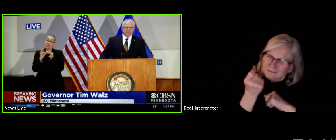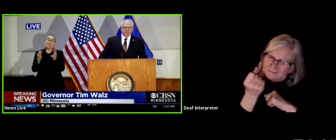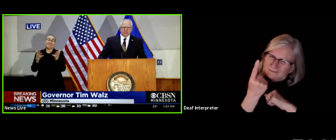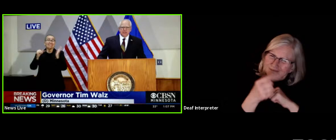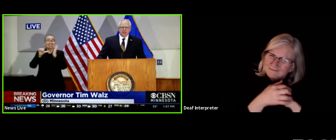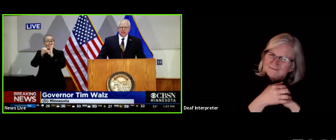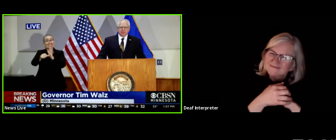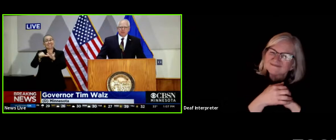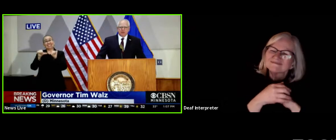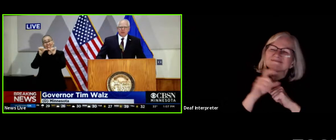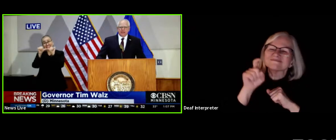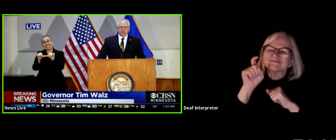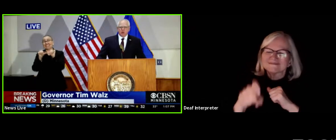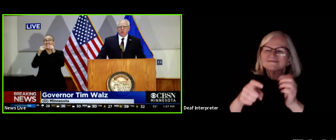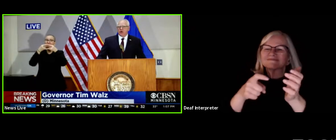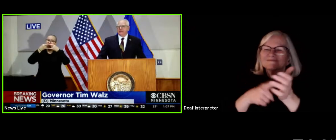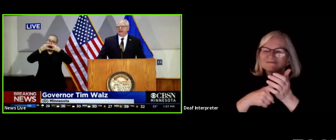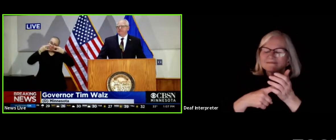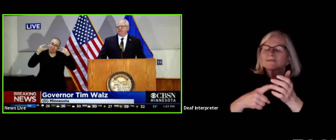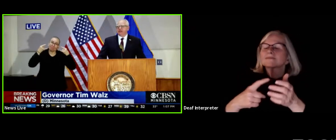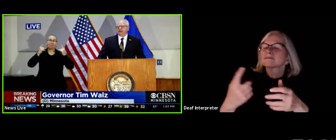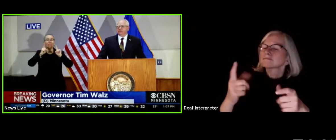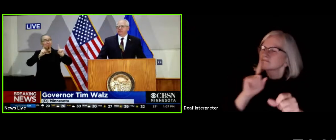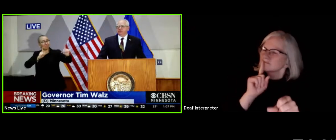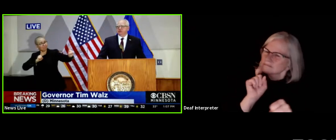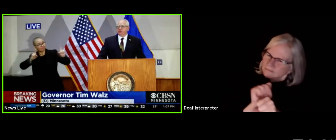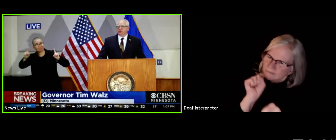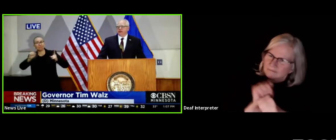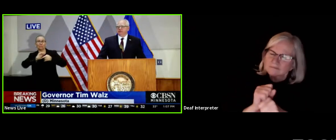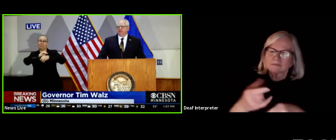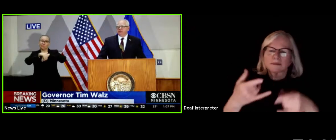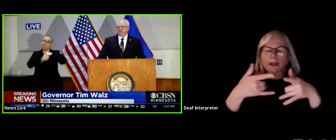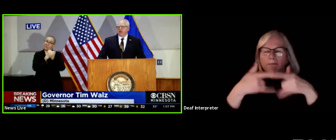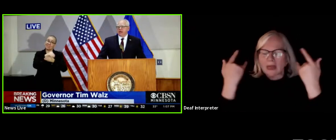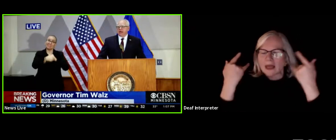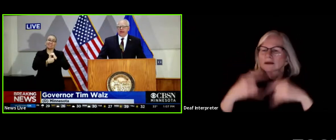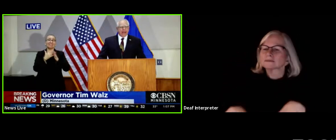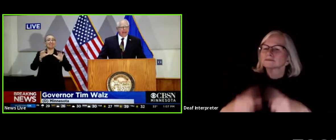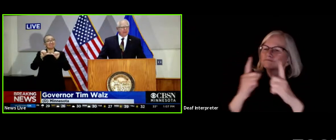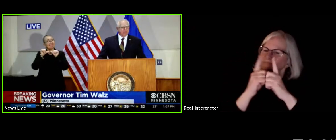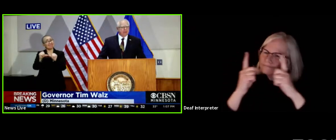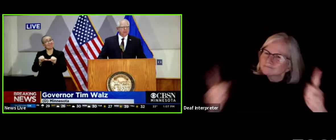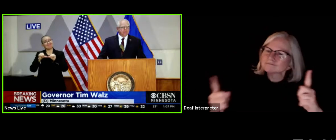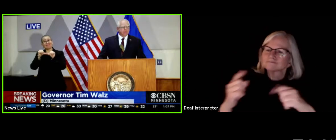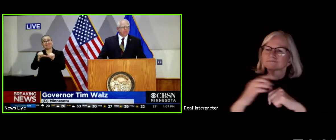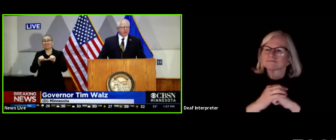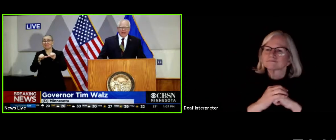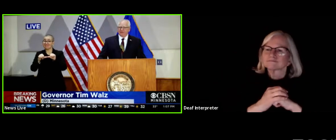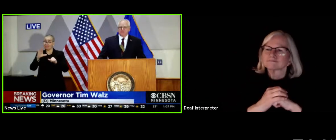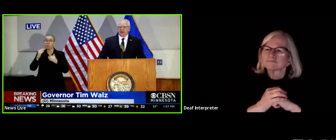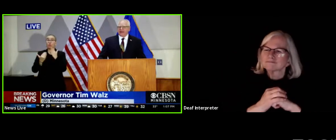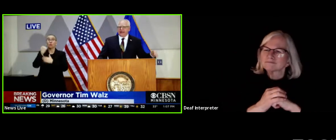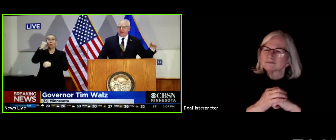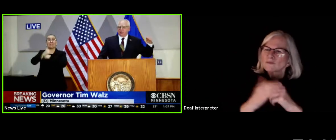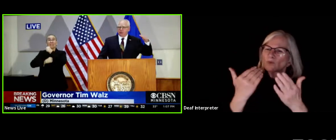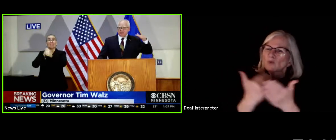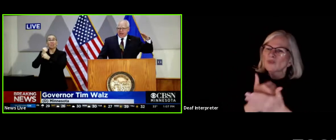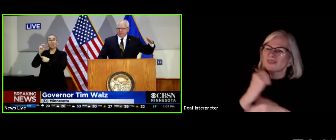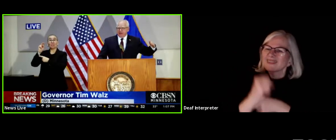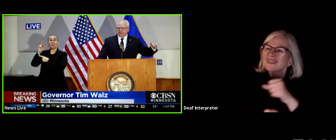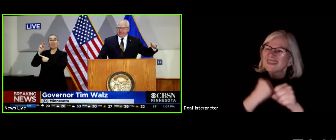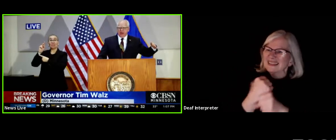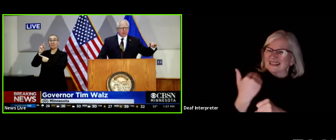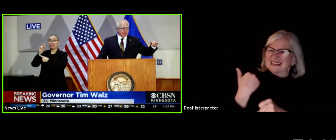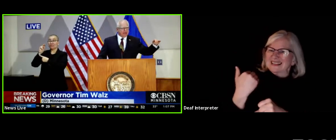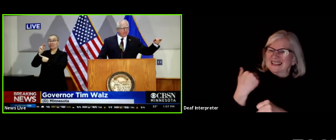social distancing, we're at day 15 since New Year's Eve, and we haven't spiked out. We